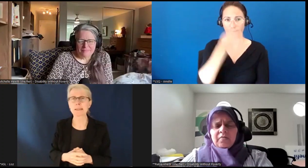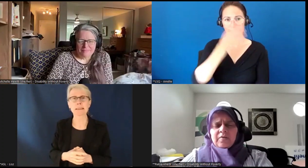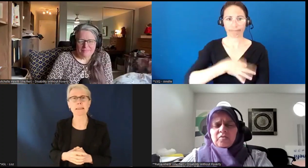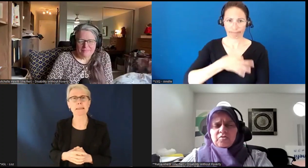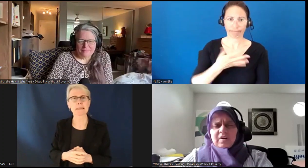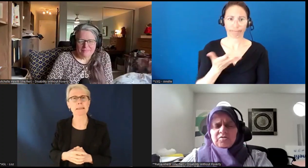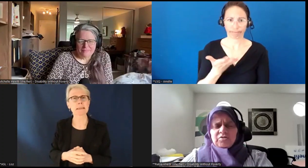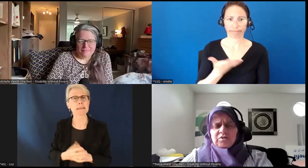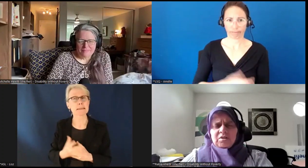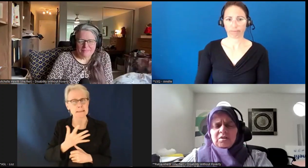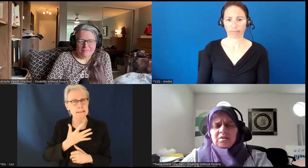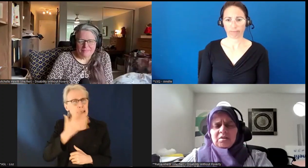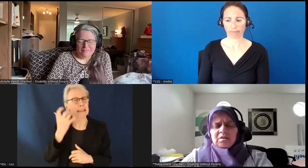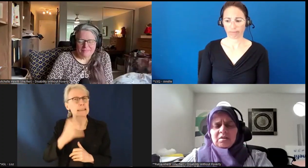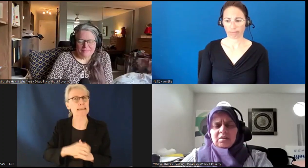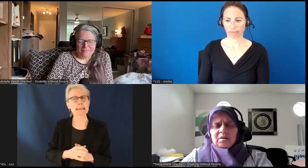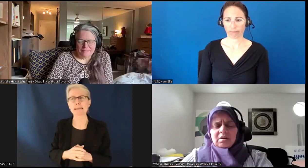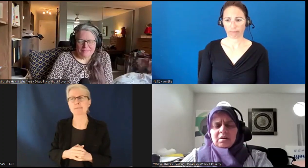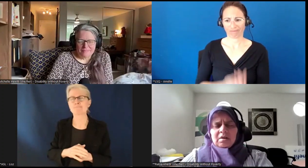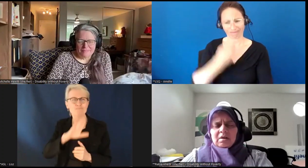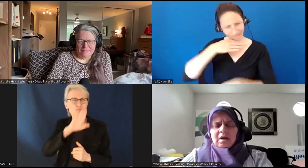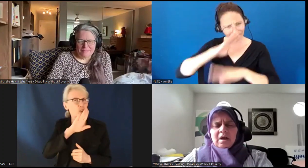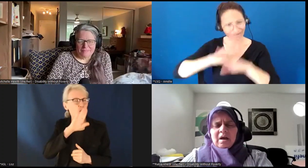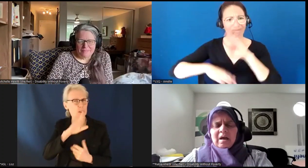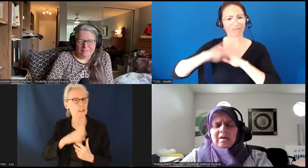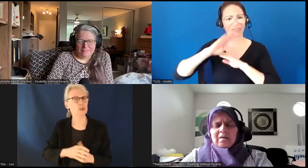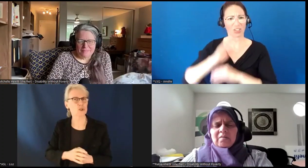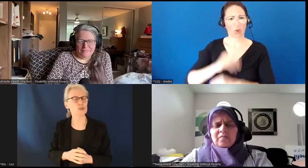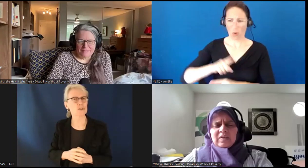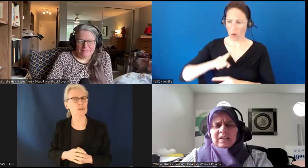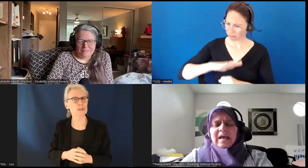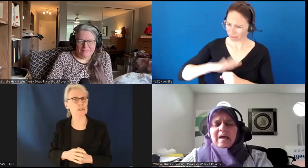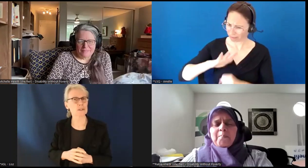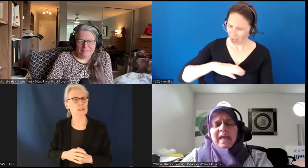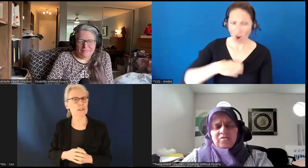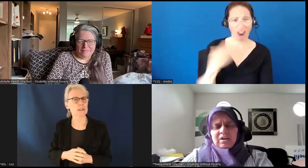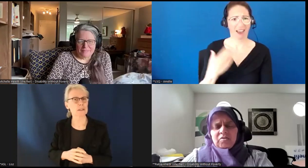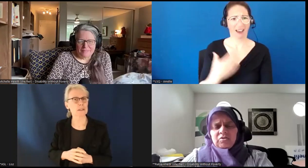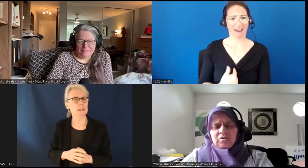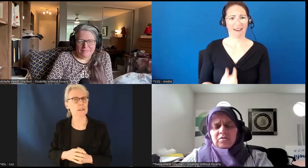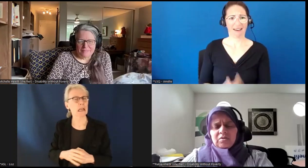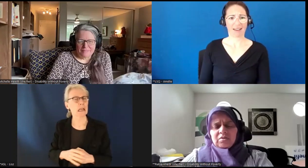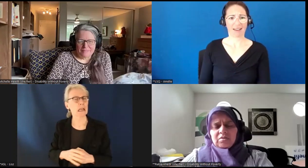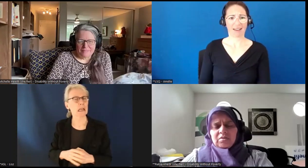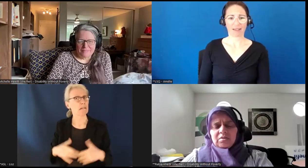anger, frustration, uh, feeling abandoned,